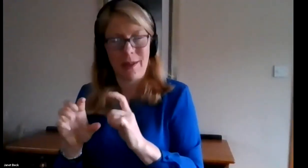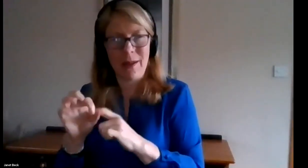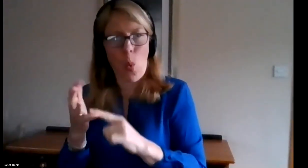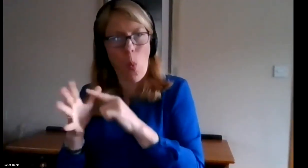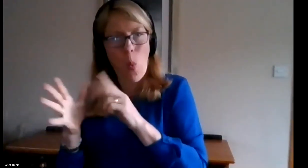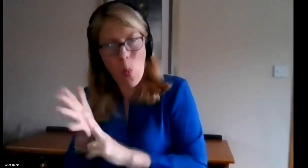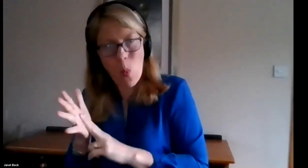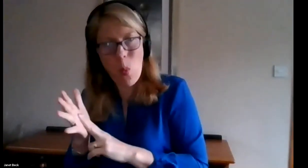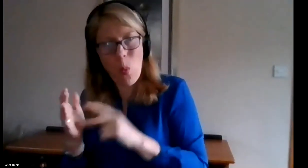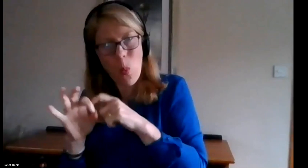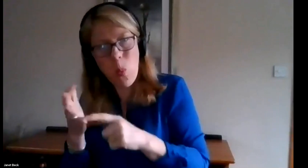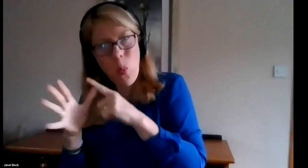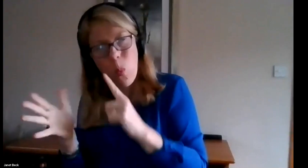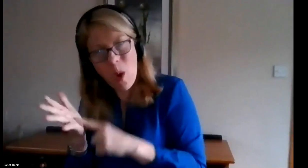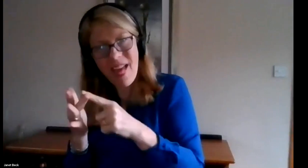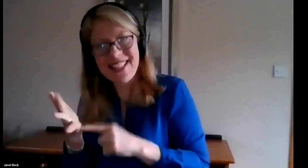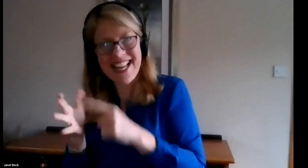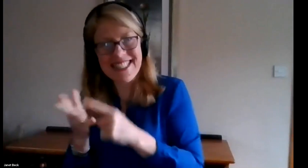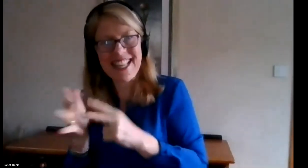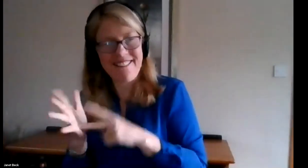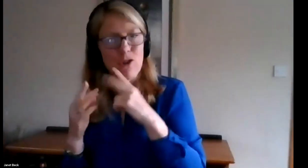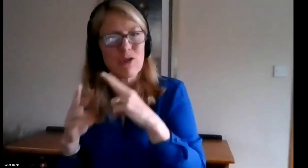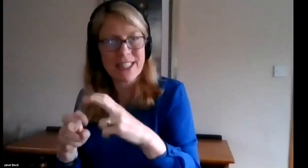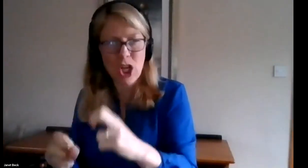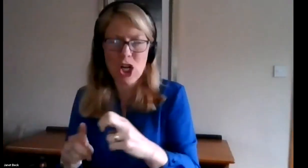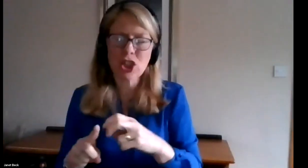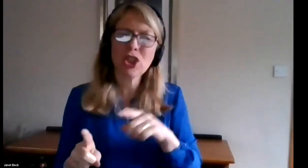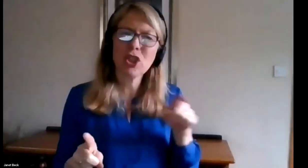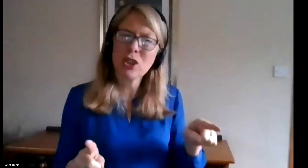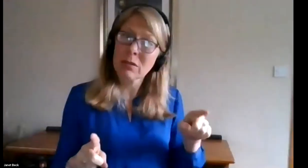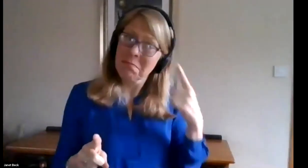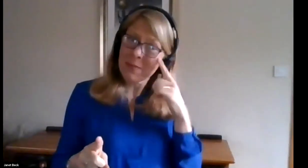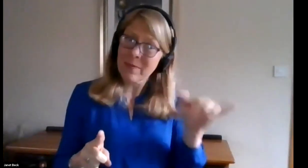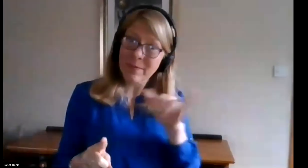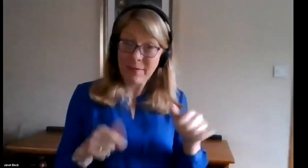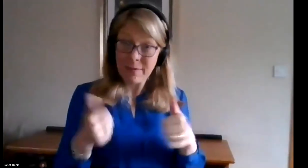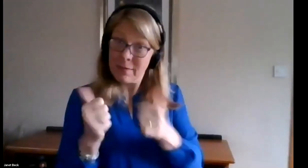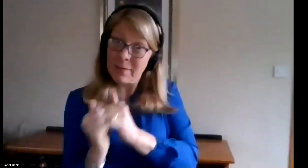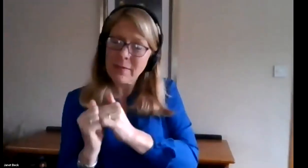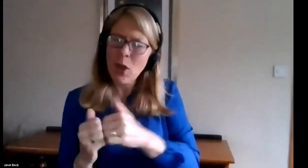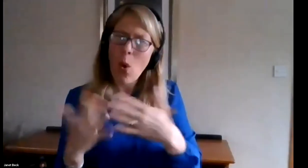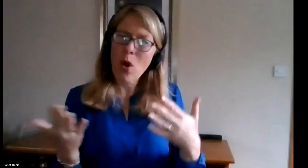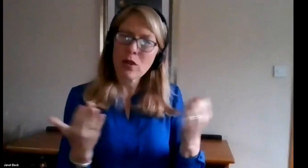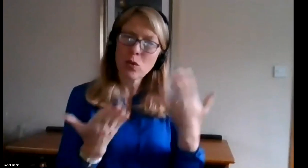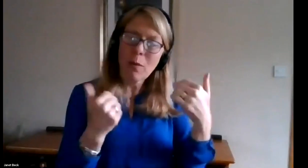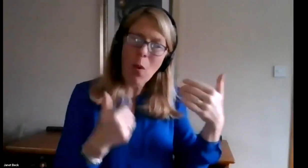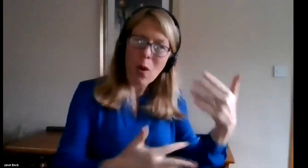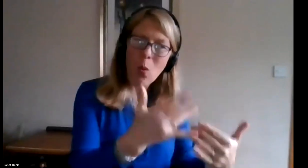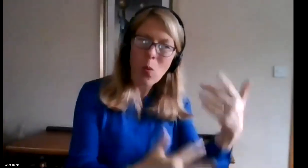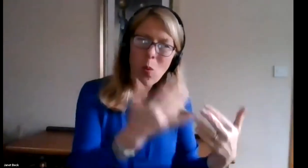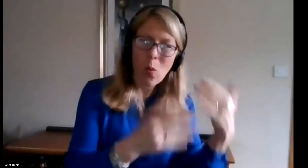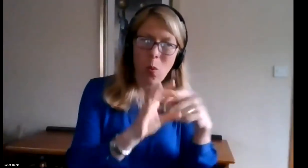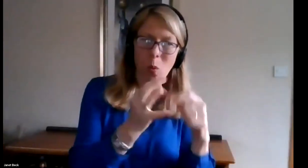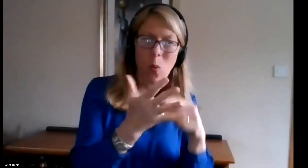during and post-pandemic arts and culture industries, and maybe to highlight a little bit the